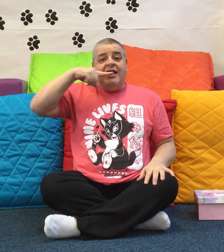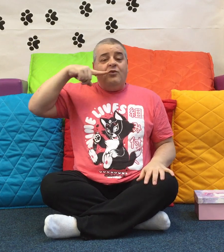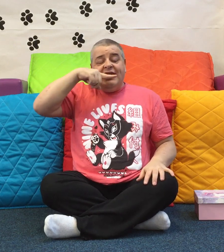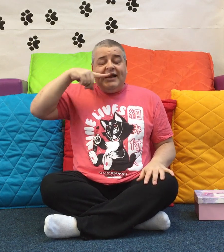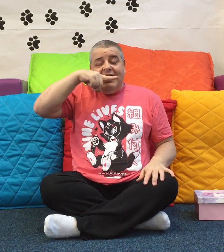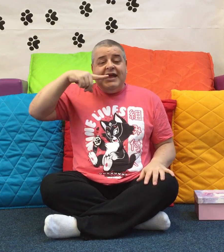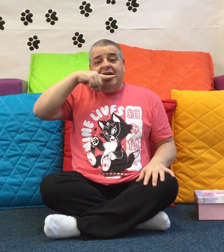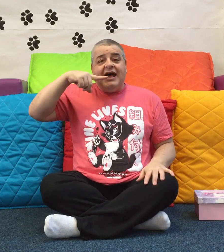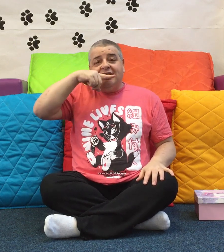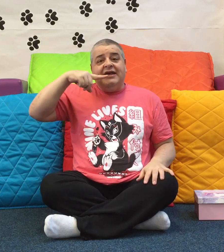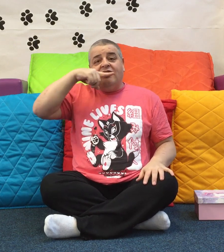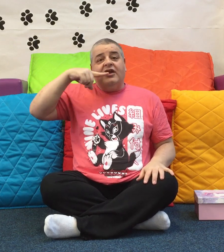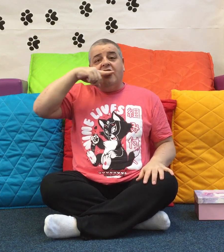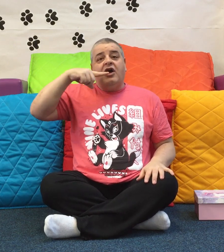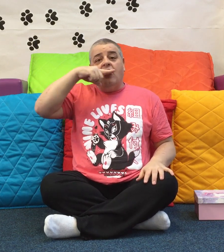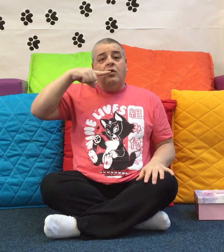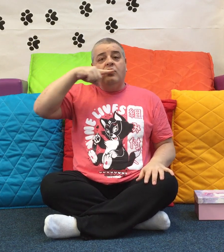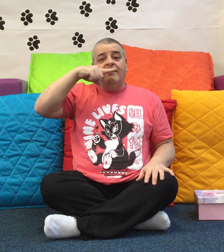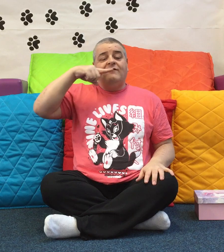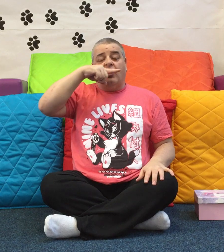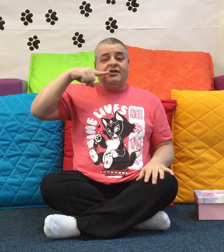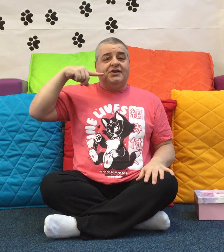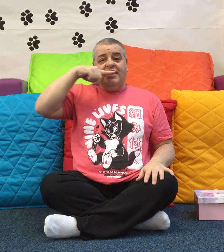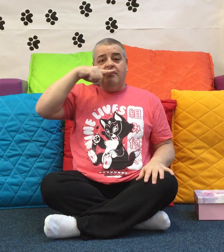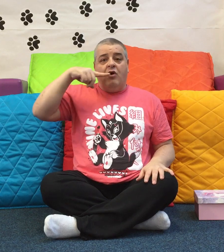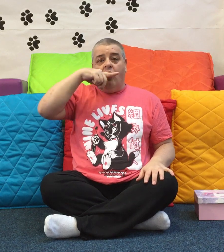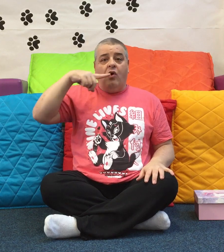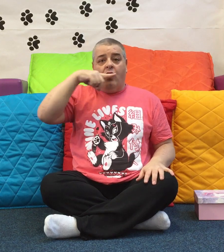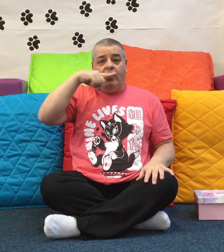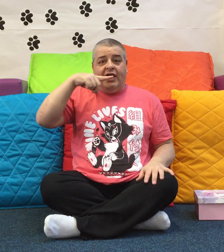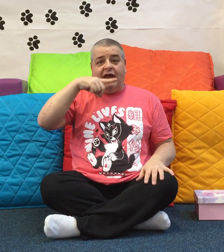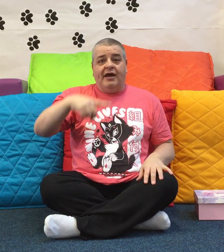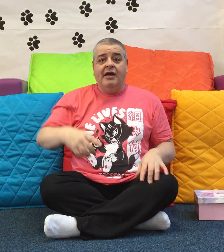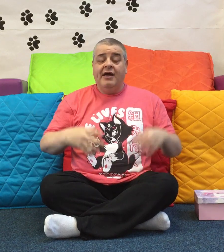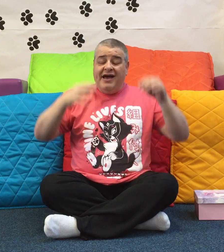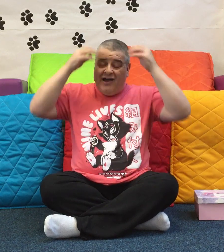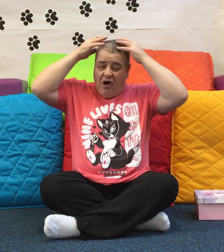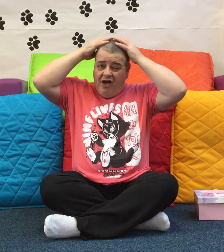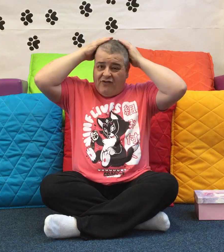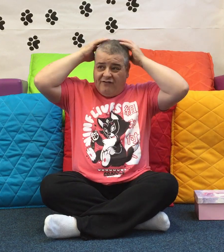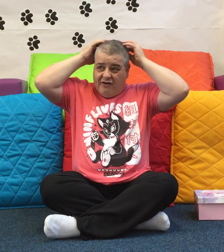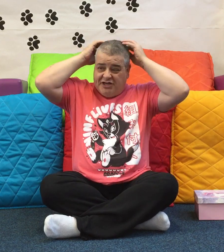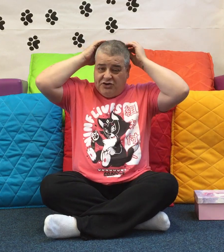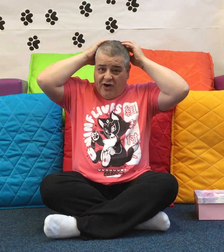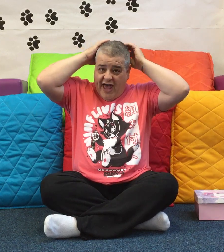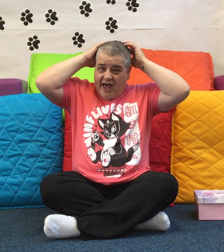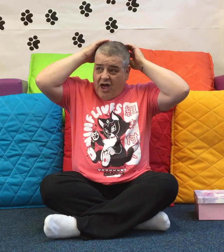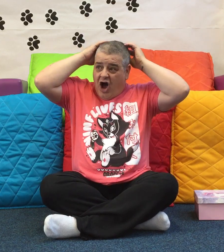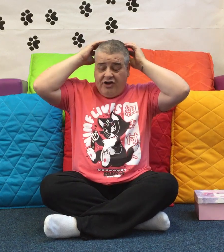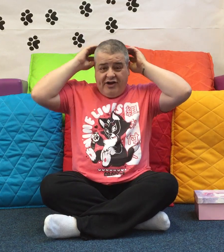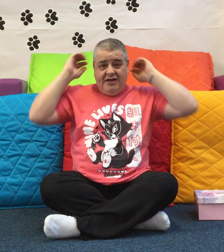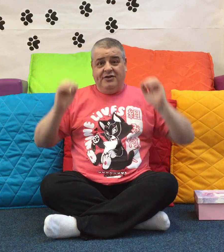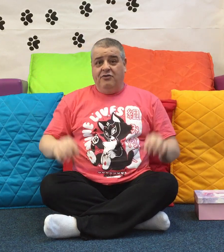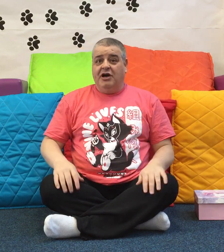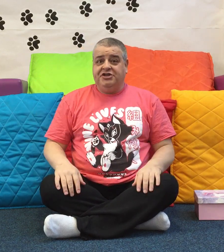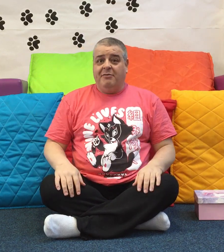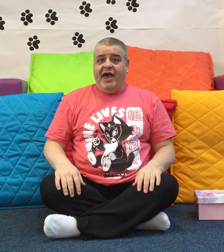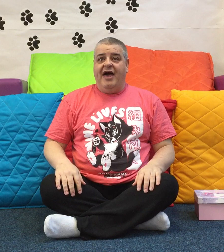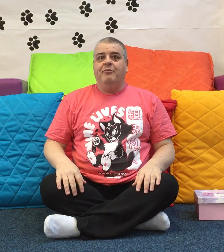we clean our teeth on a cold and frosty morning. Now, I've got very short hair. I don't need to do much to my hair,